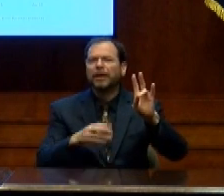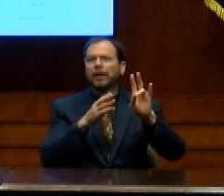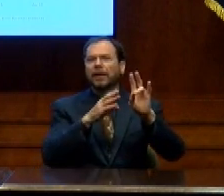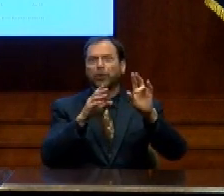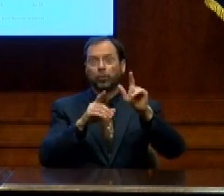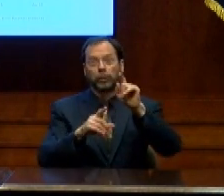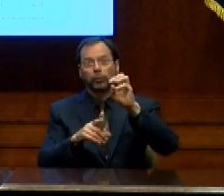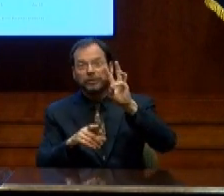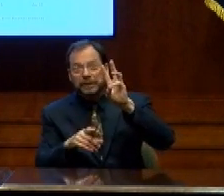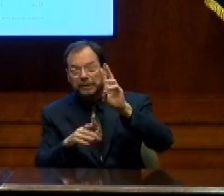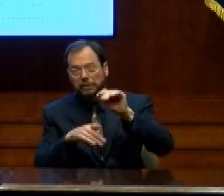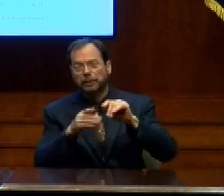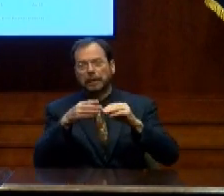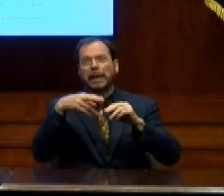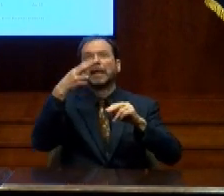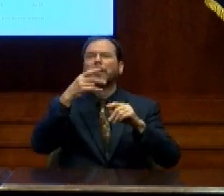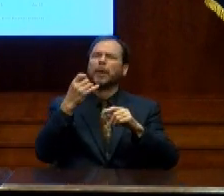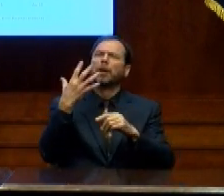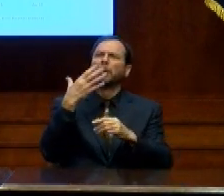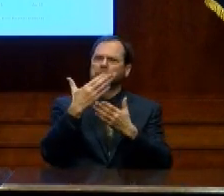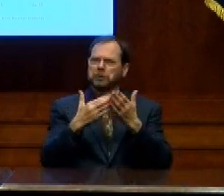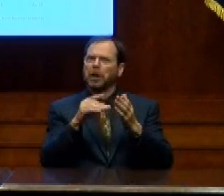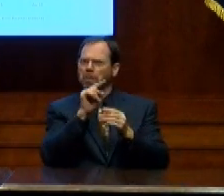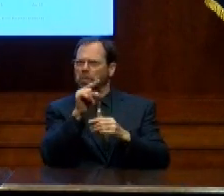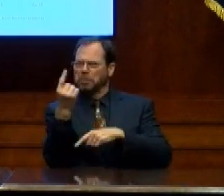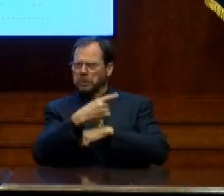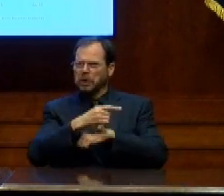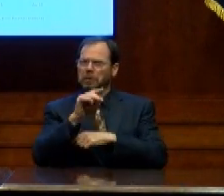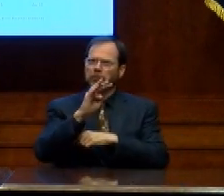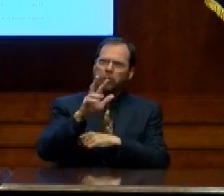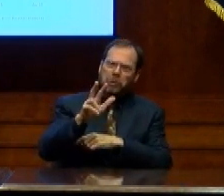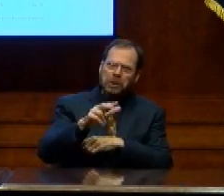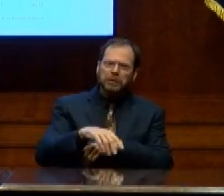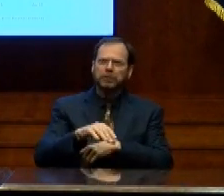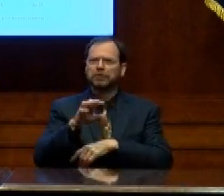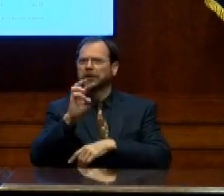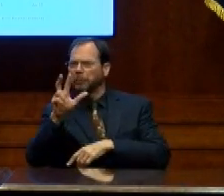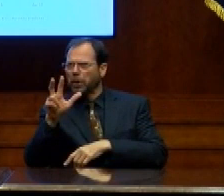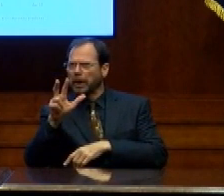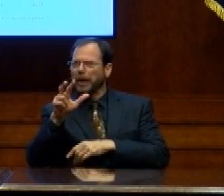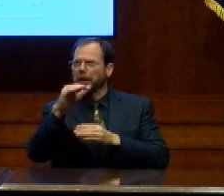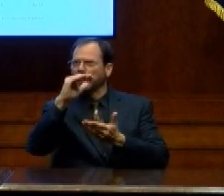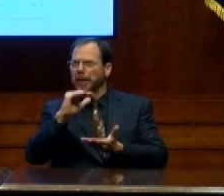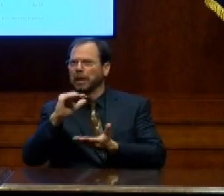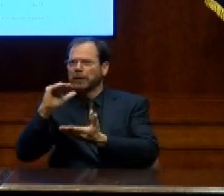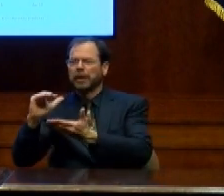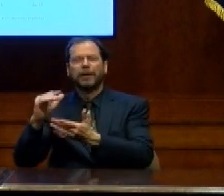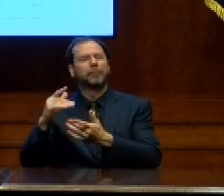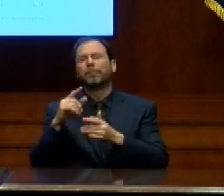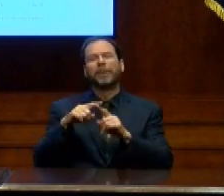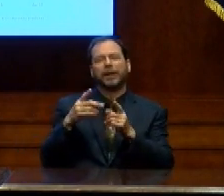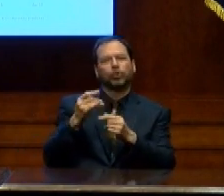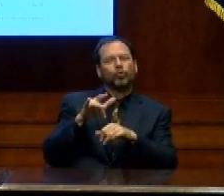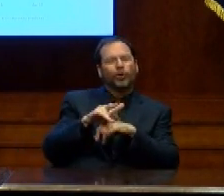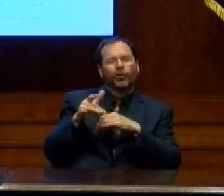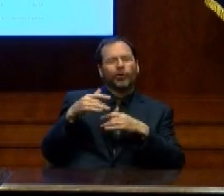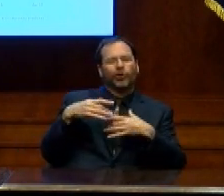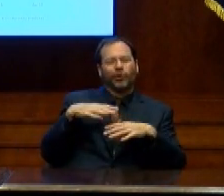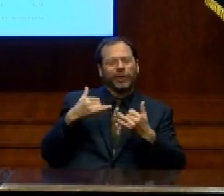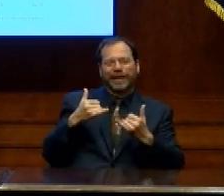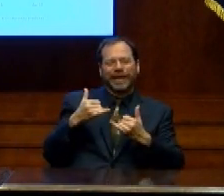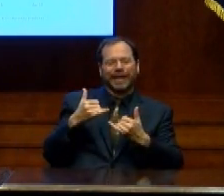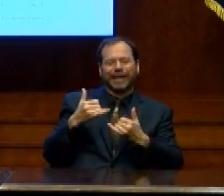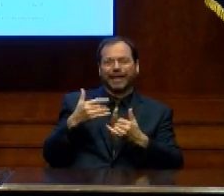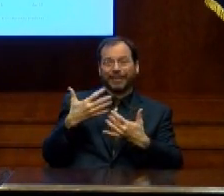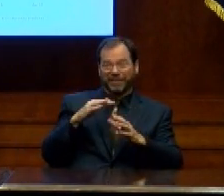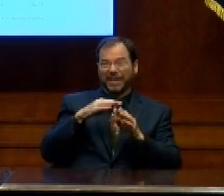up to 106. But there's a couple of good days where they've been at 43 and 63. Again, it's too early to say that